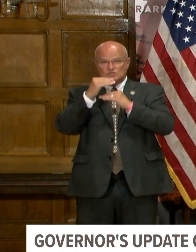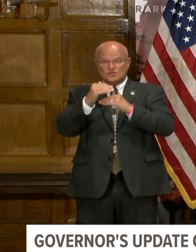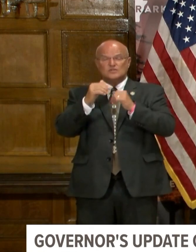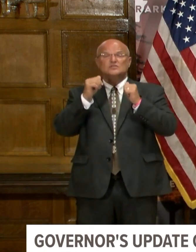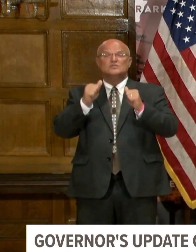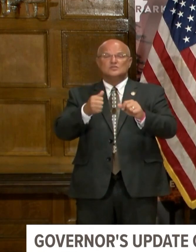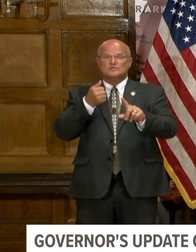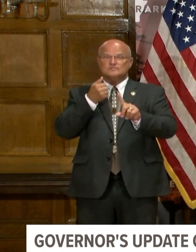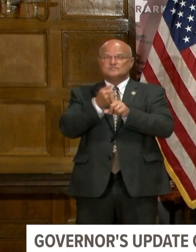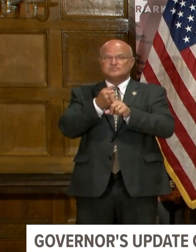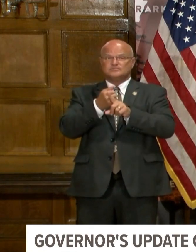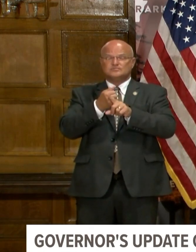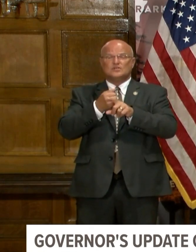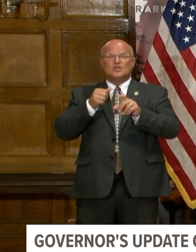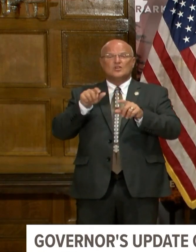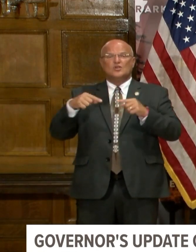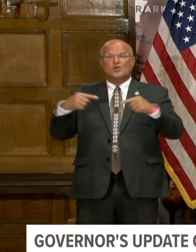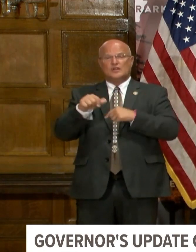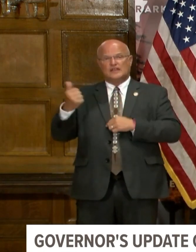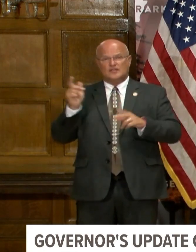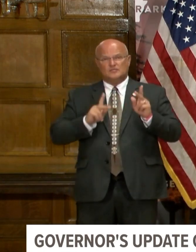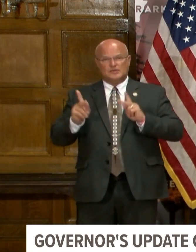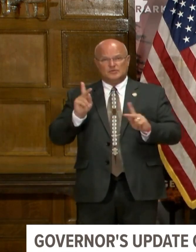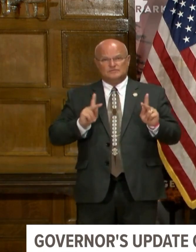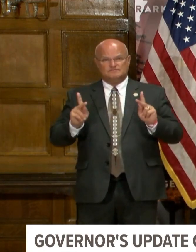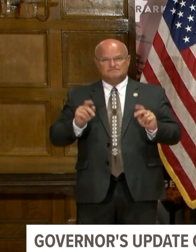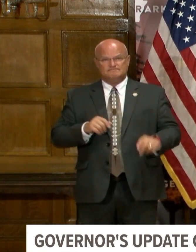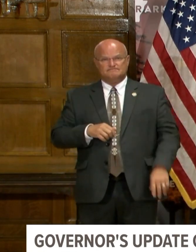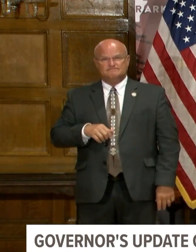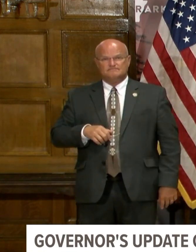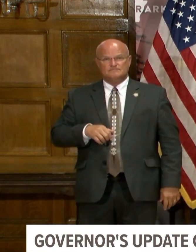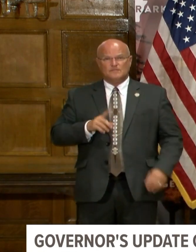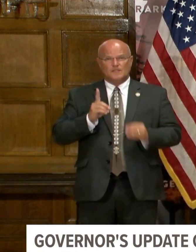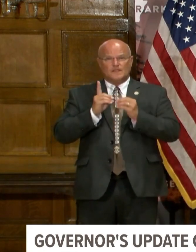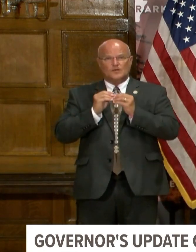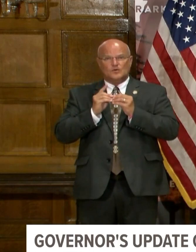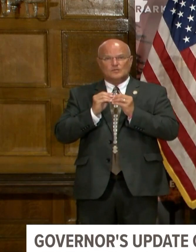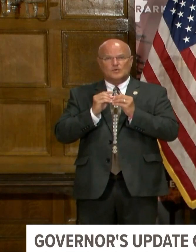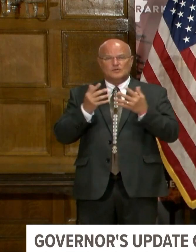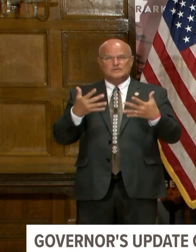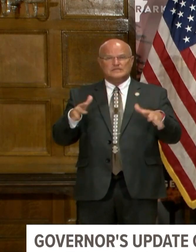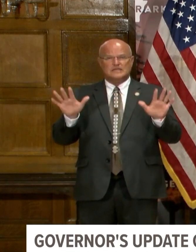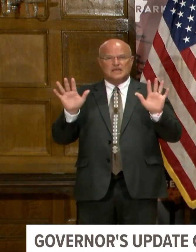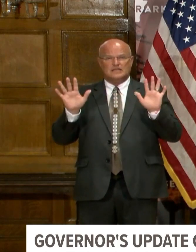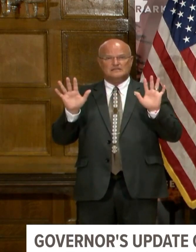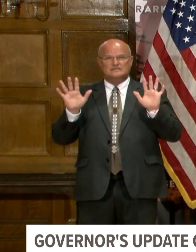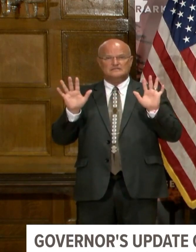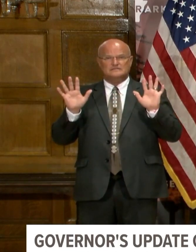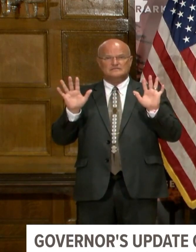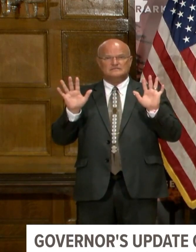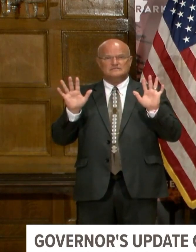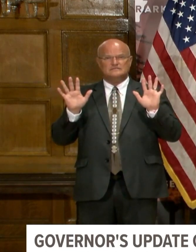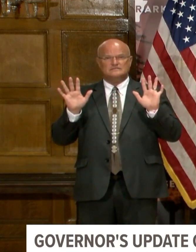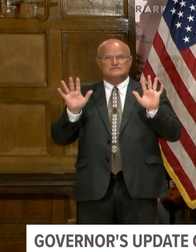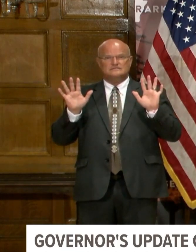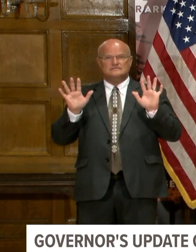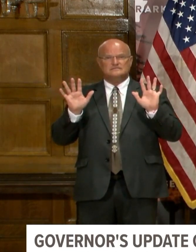you could be really hurting somebody else. One more question and we'll be done.